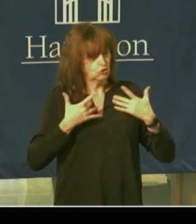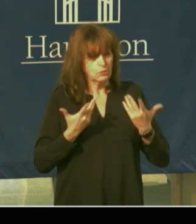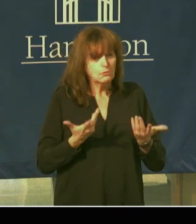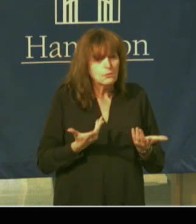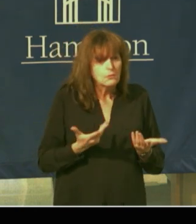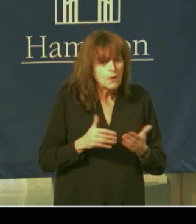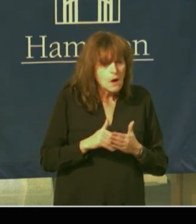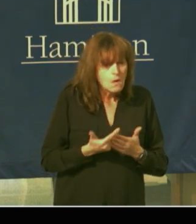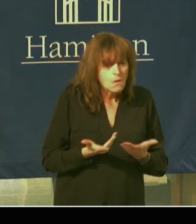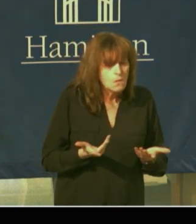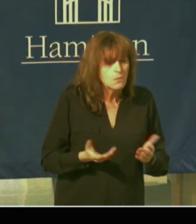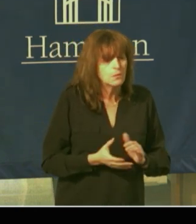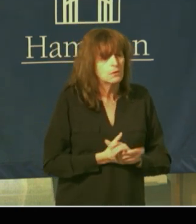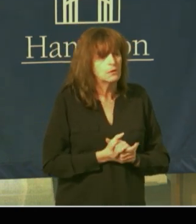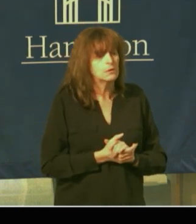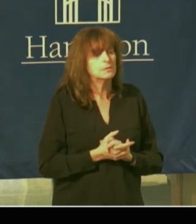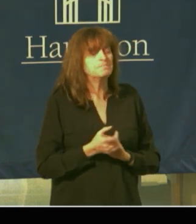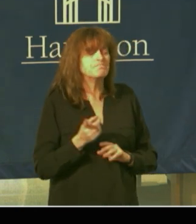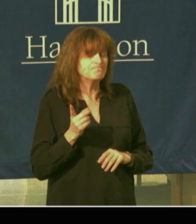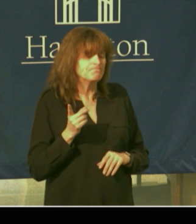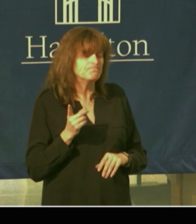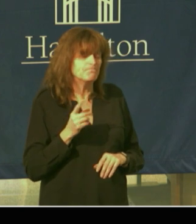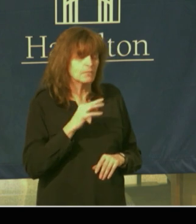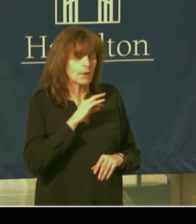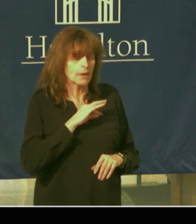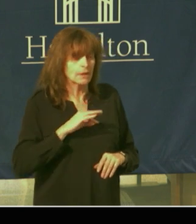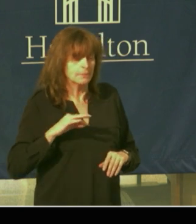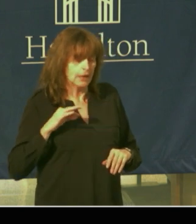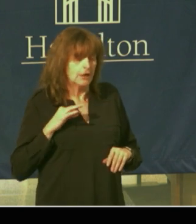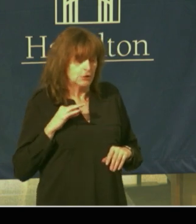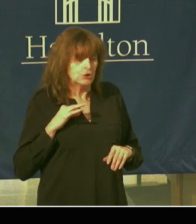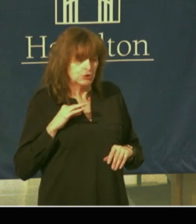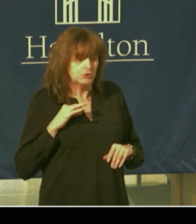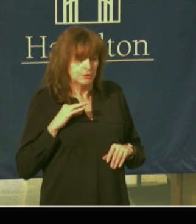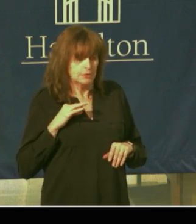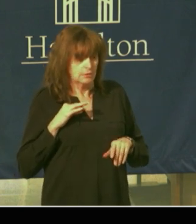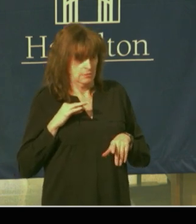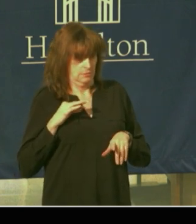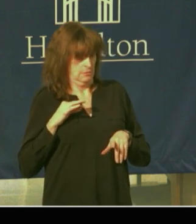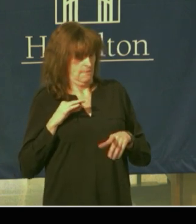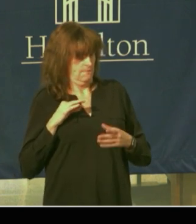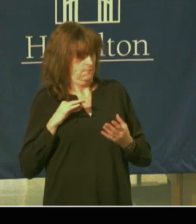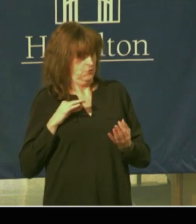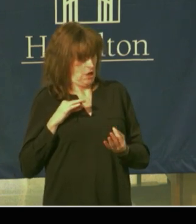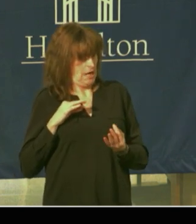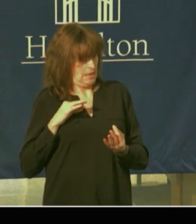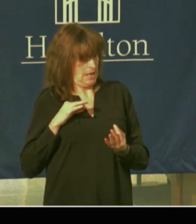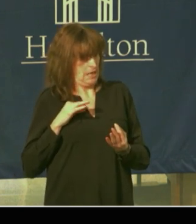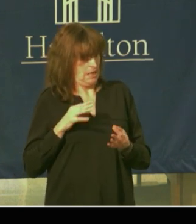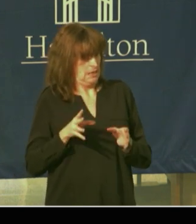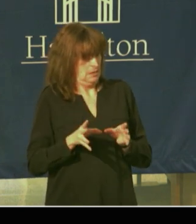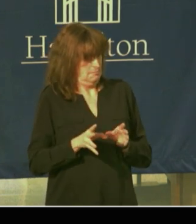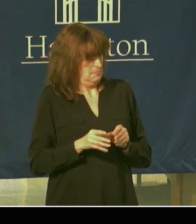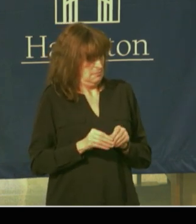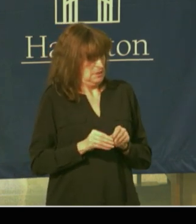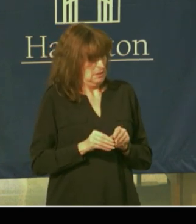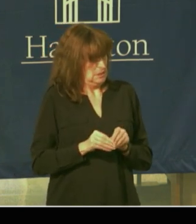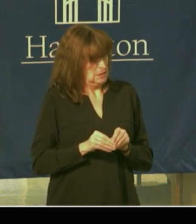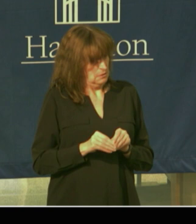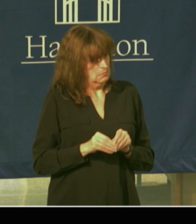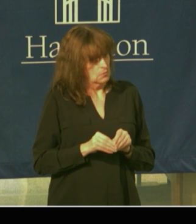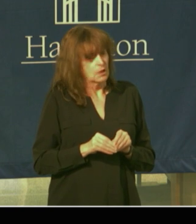Friday to deal with some important issues, not the least of which is the budget. And like any other municipality,